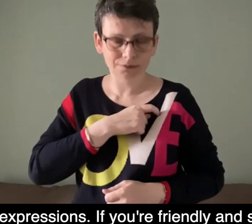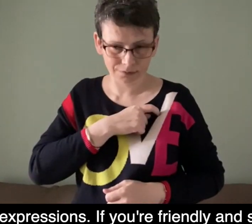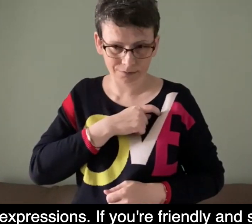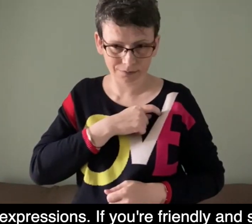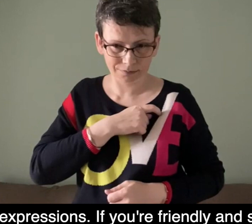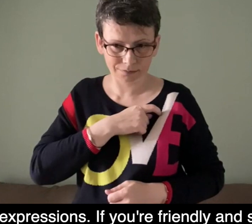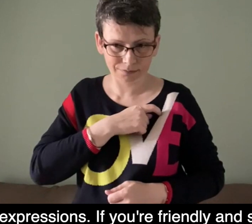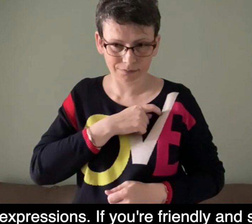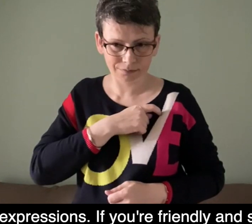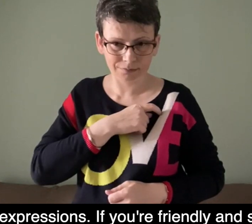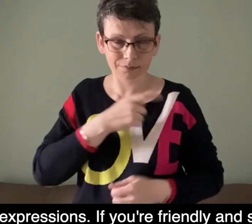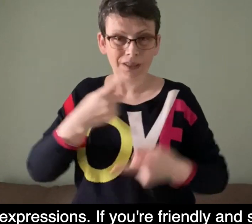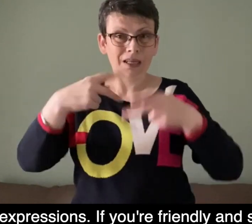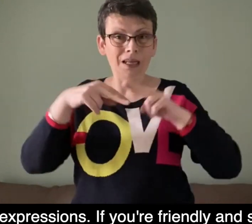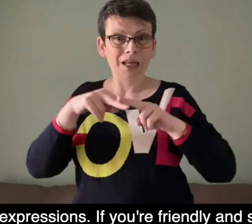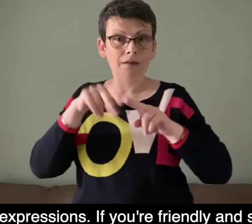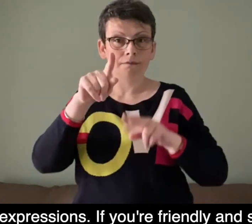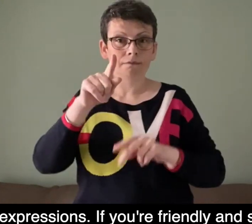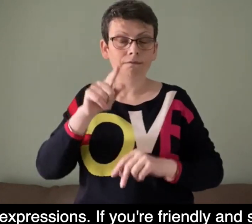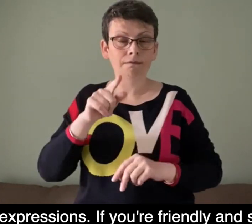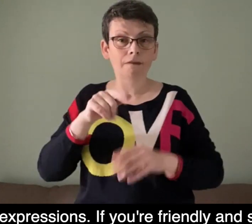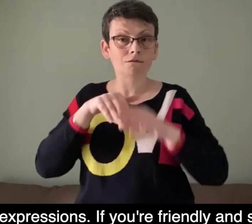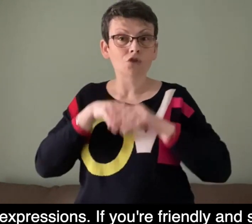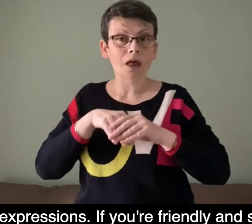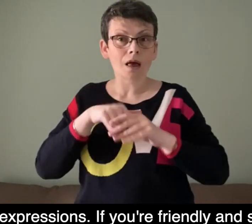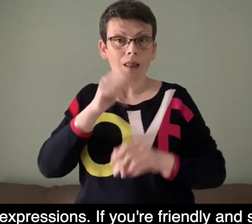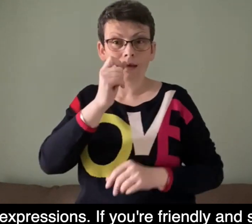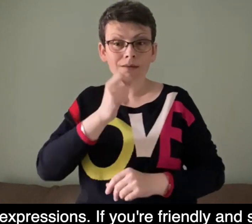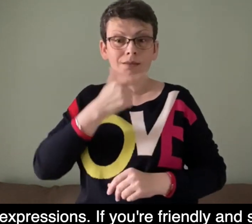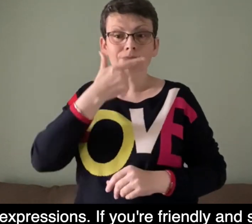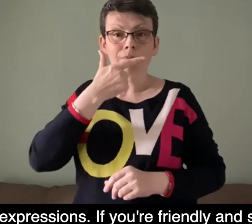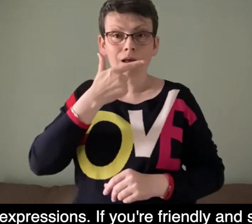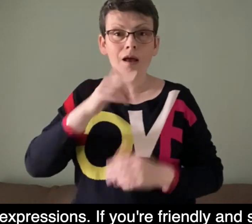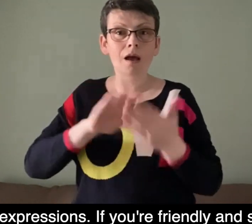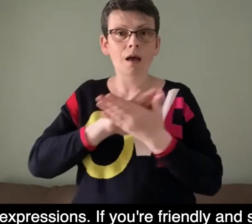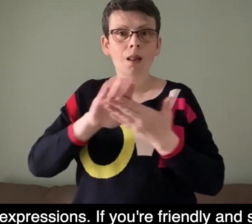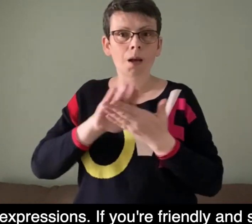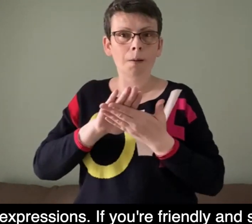If you're friendly and smile, this can help us to feel relaxed.